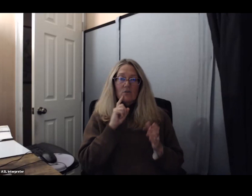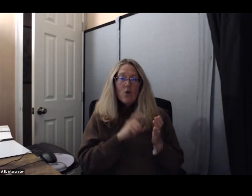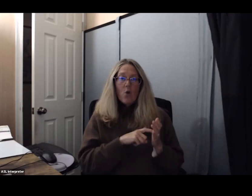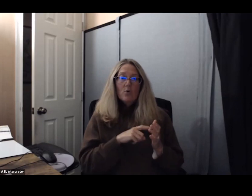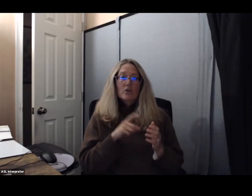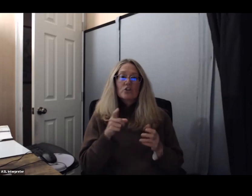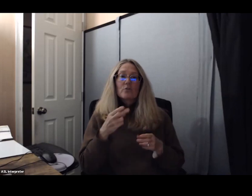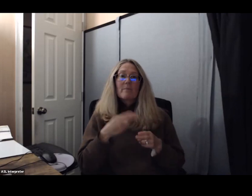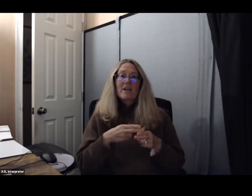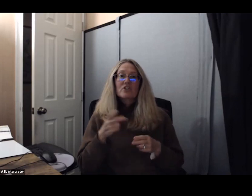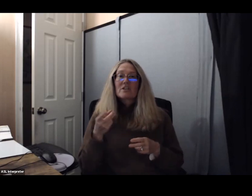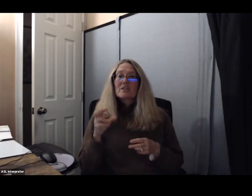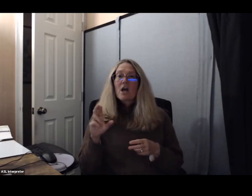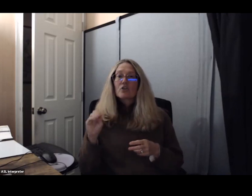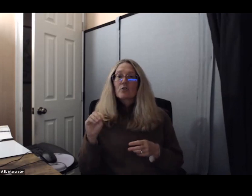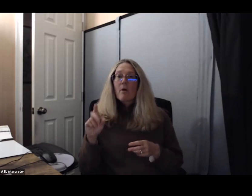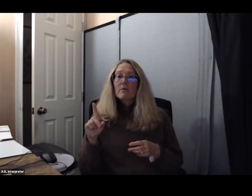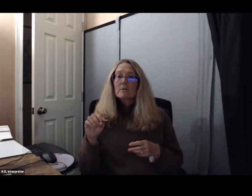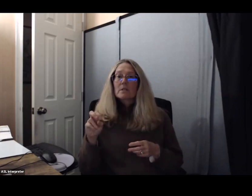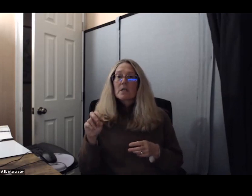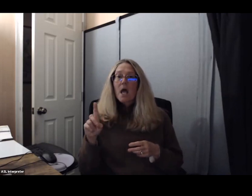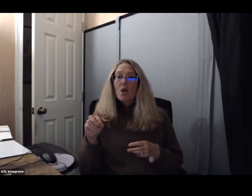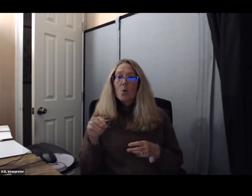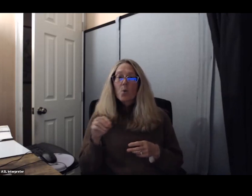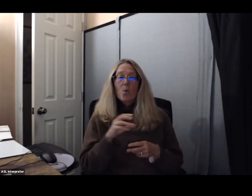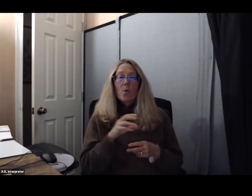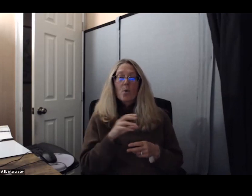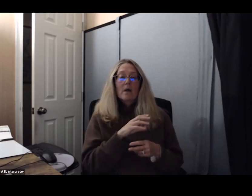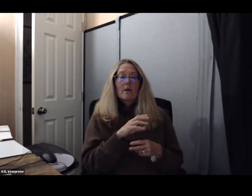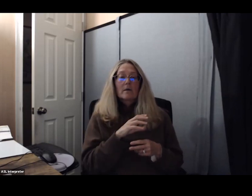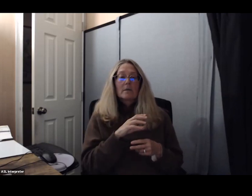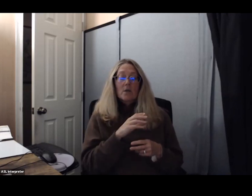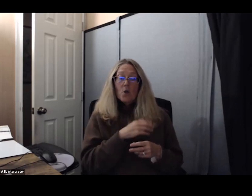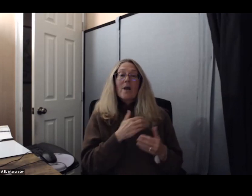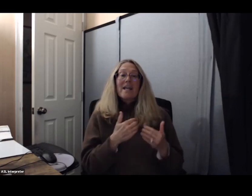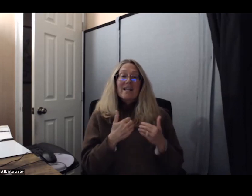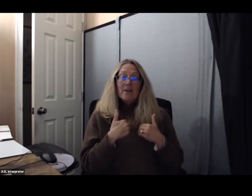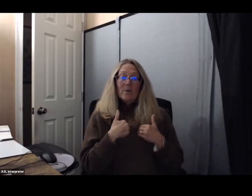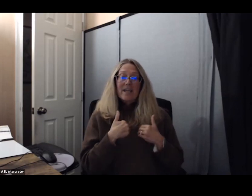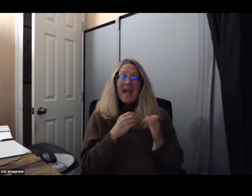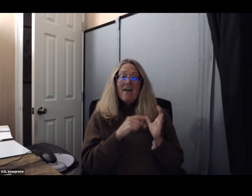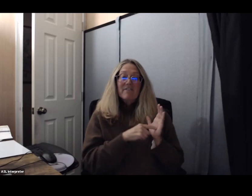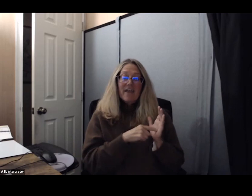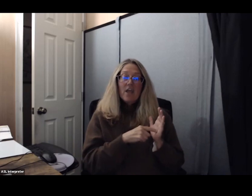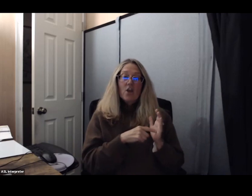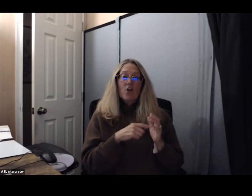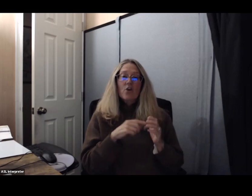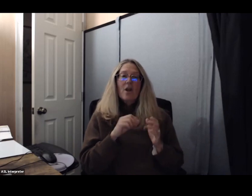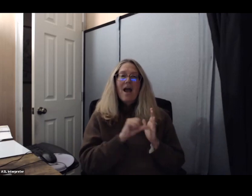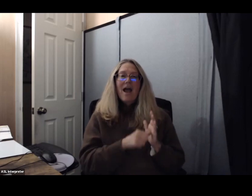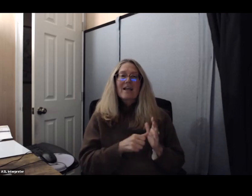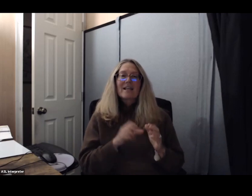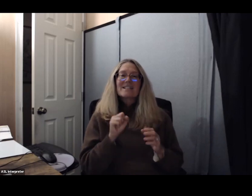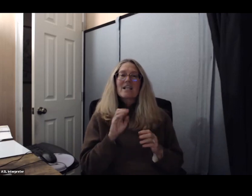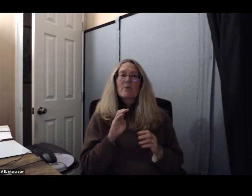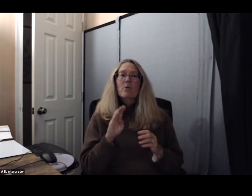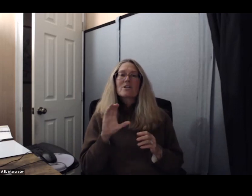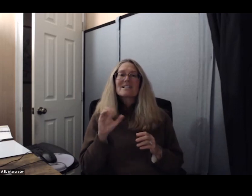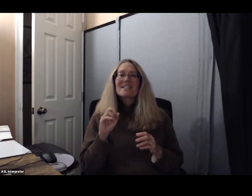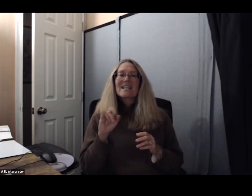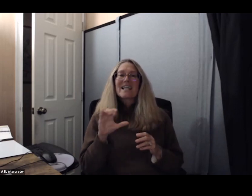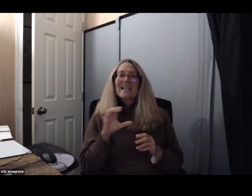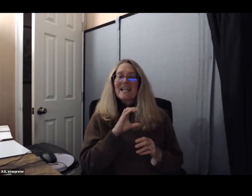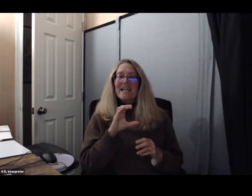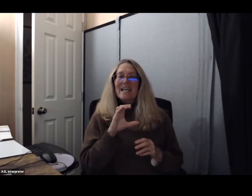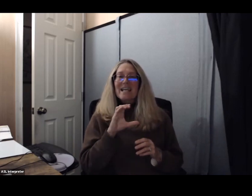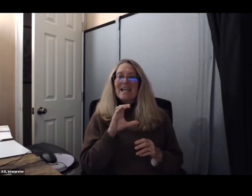that, as you mentioned, Dr. Maldonado. And we have on there, I just want to highlight 2 joint meetings with Santa Barbara City Council. So